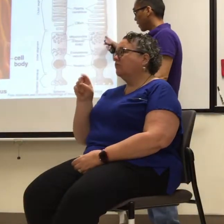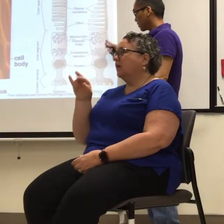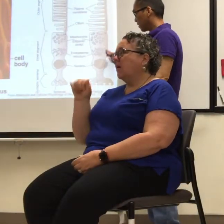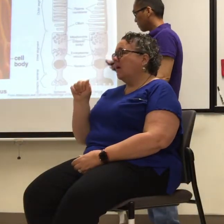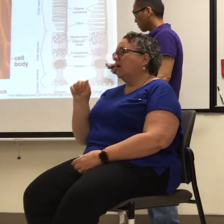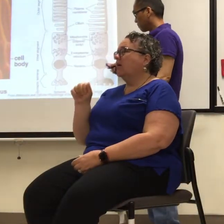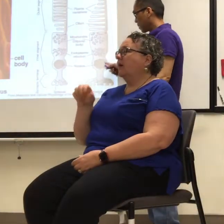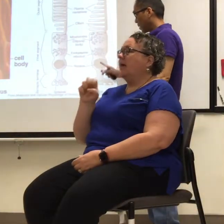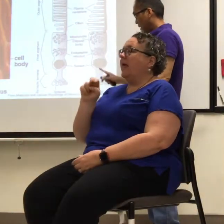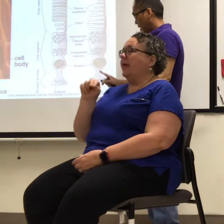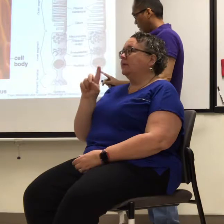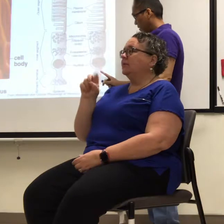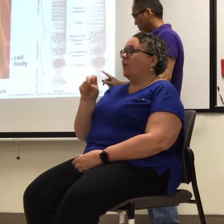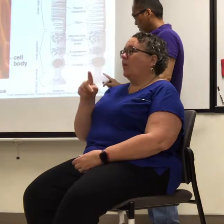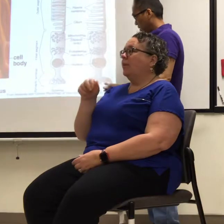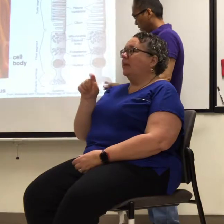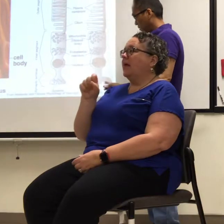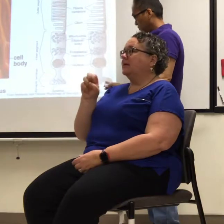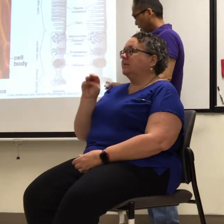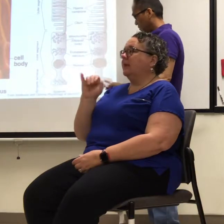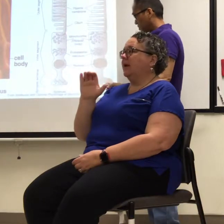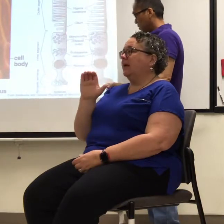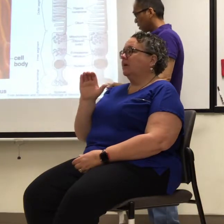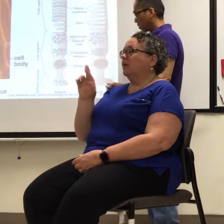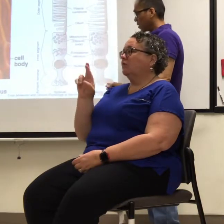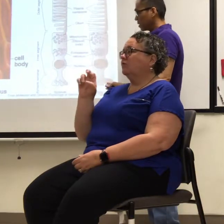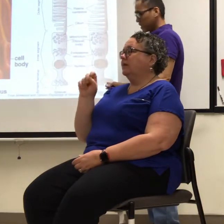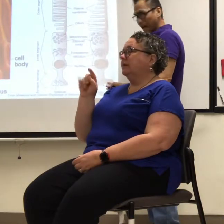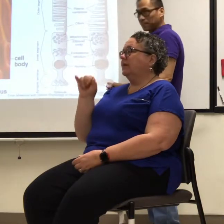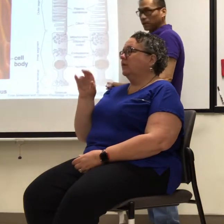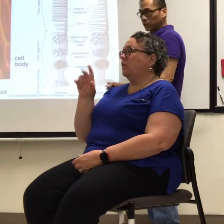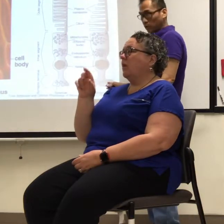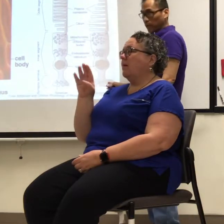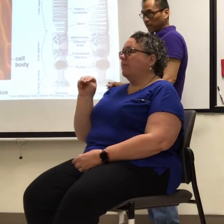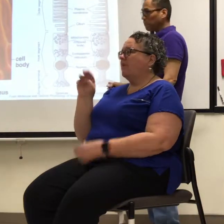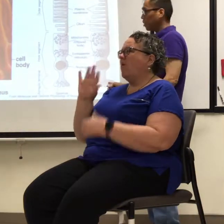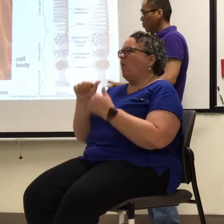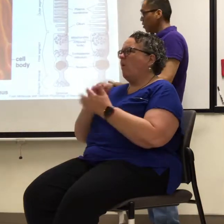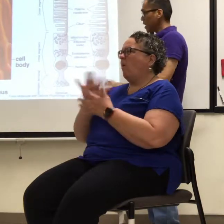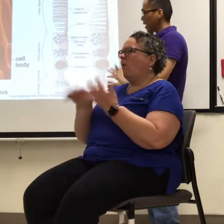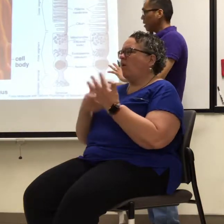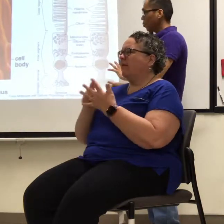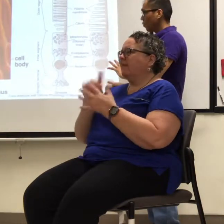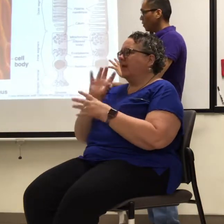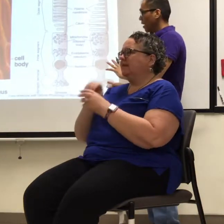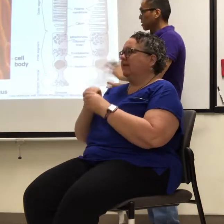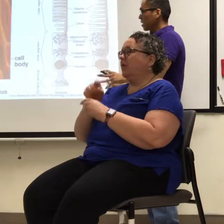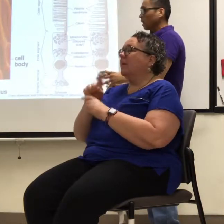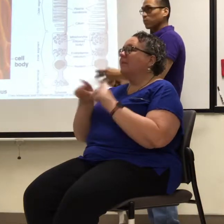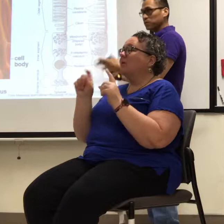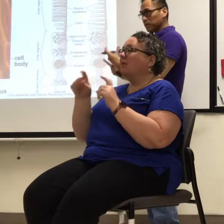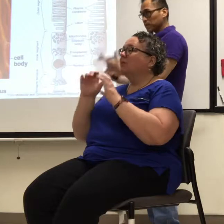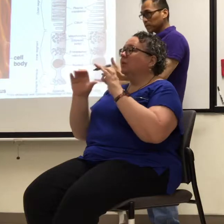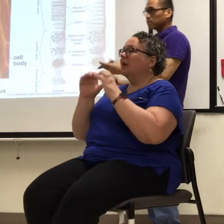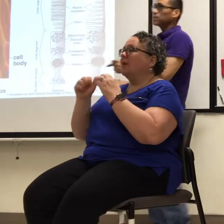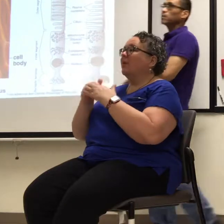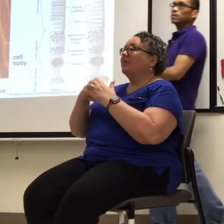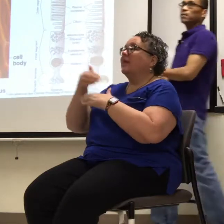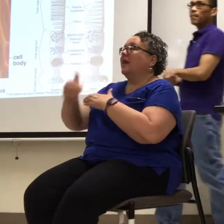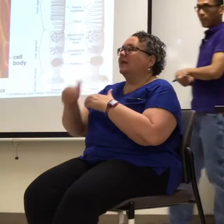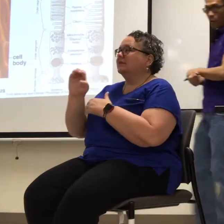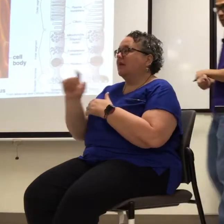reticulum, all that stuff. Anyways, signal transmission here, synaptic terminal. You have to communicate with the next cell, which